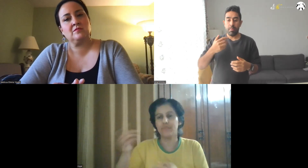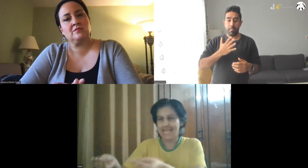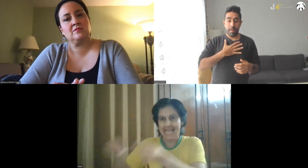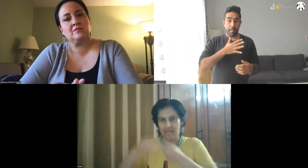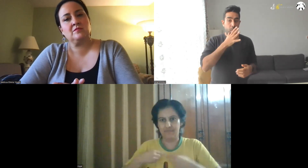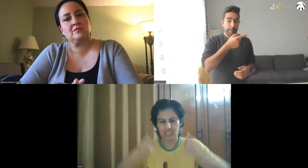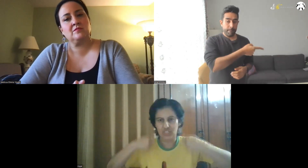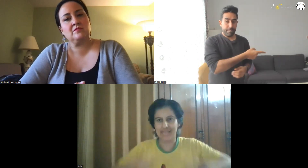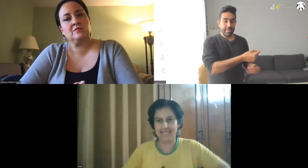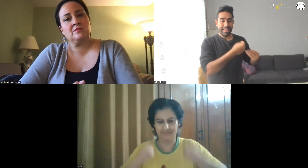my mom,